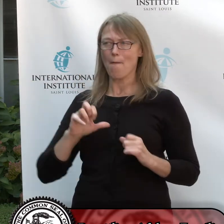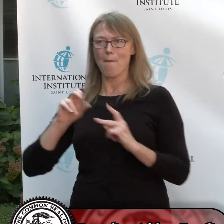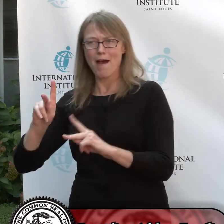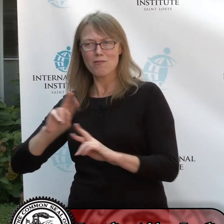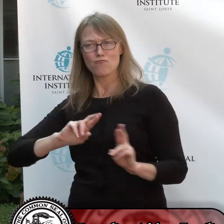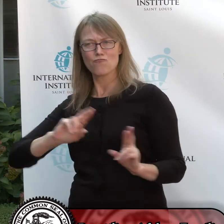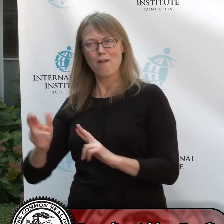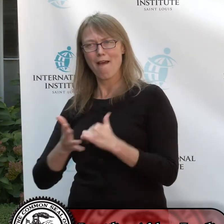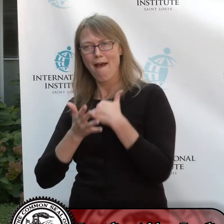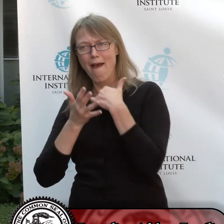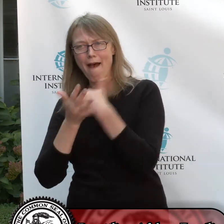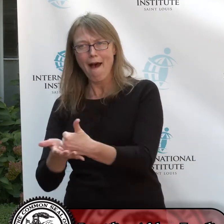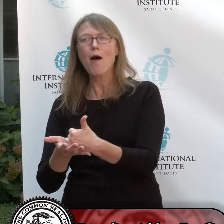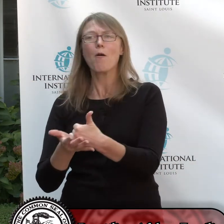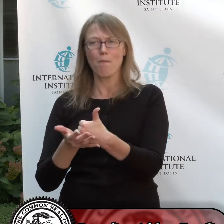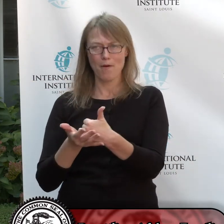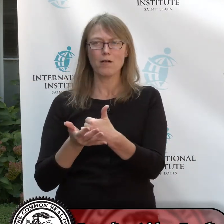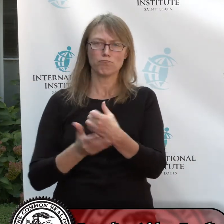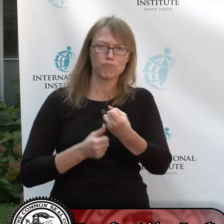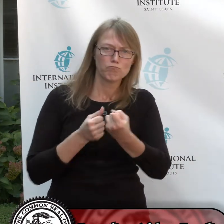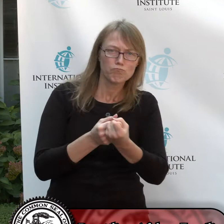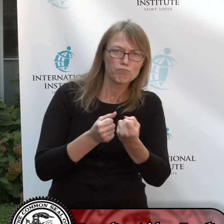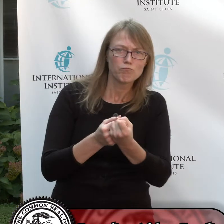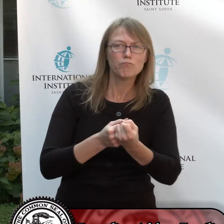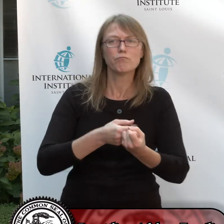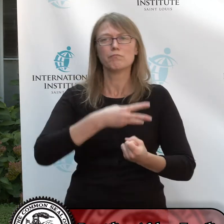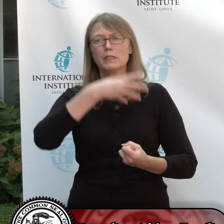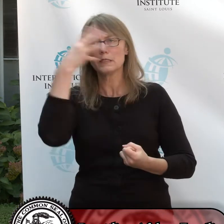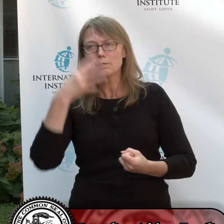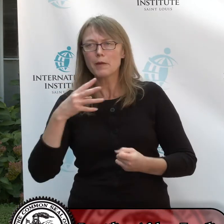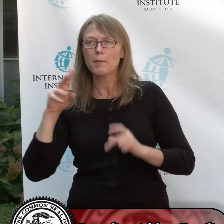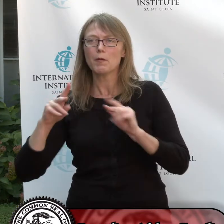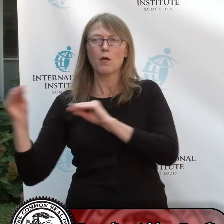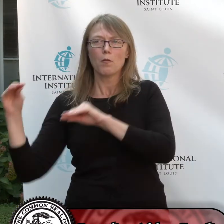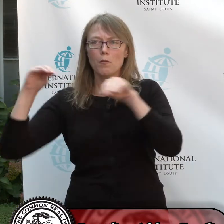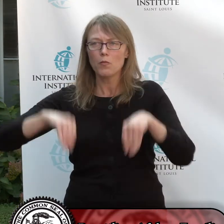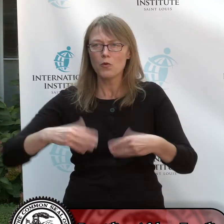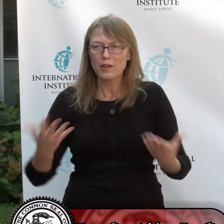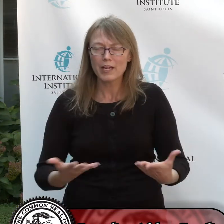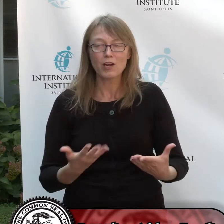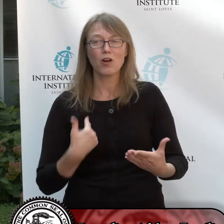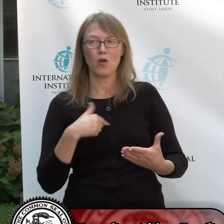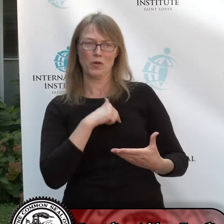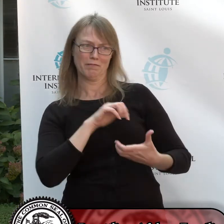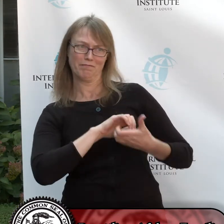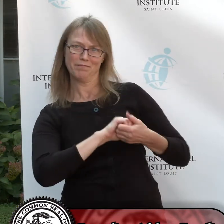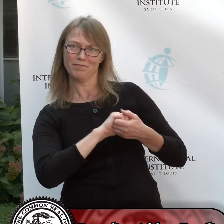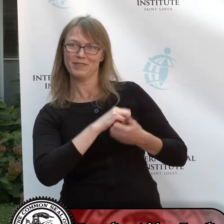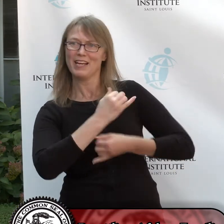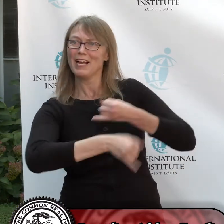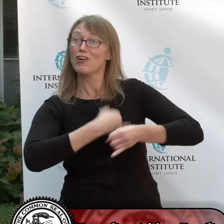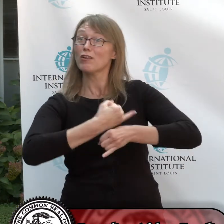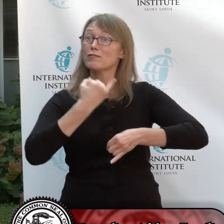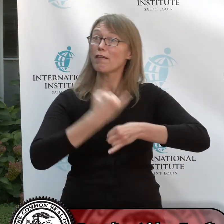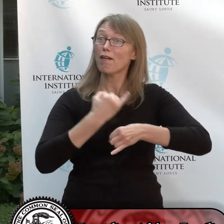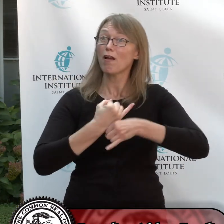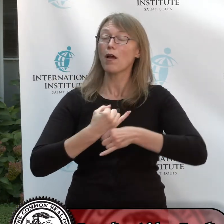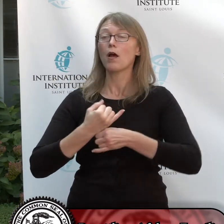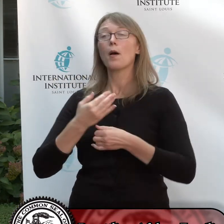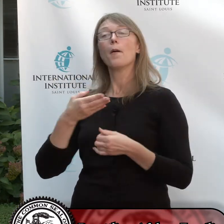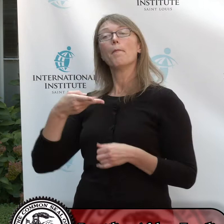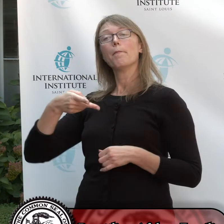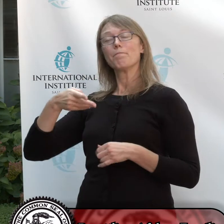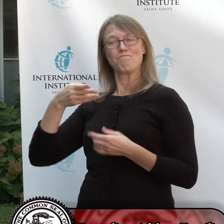help, and we will work with the International Institute, our public officials, and many other organizations and